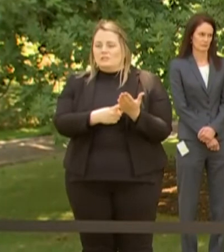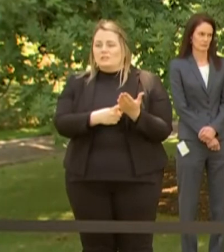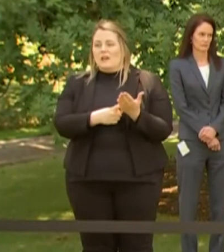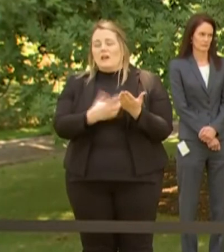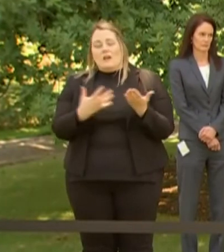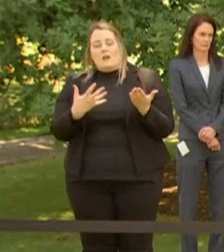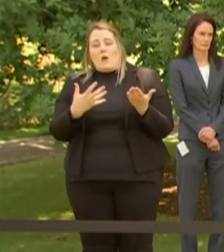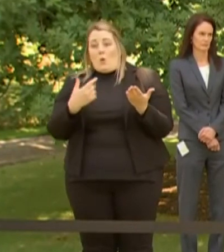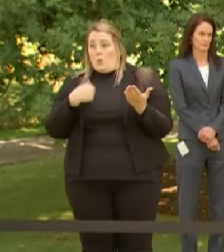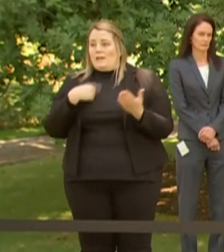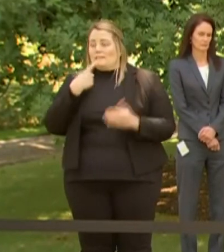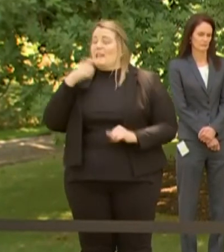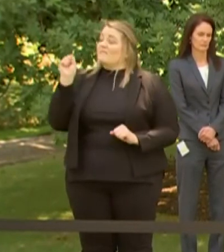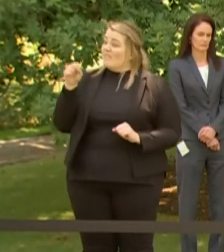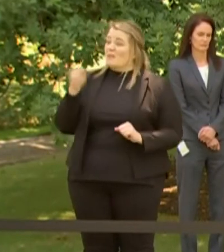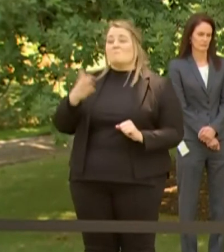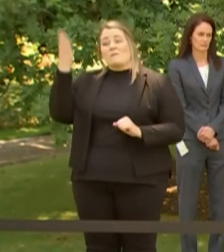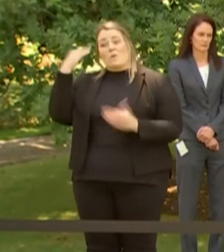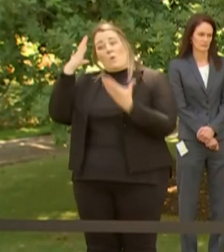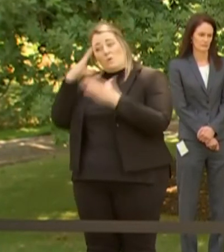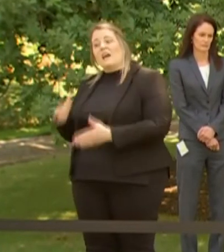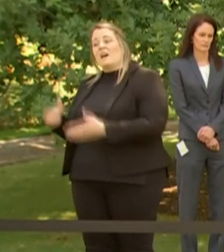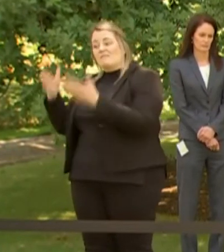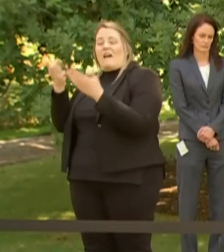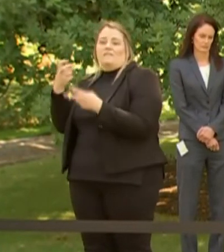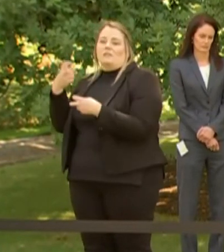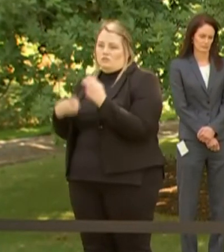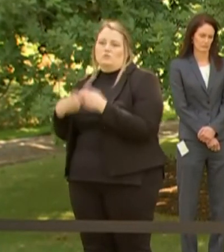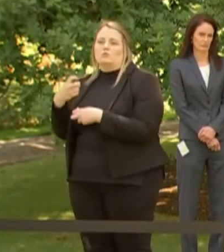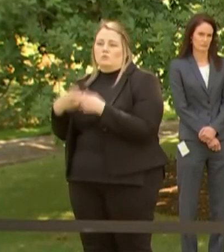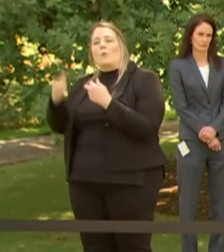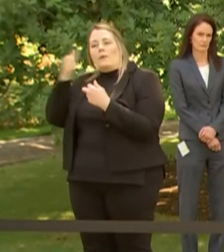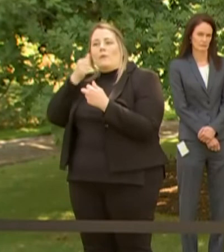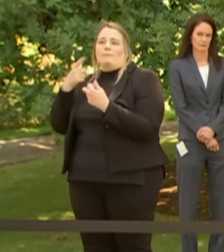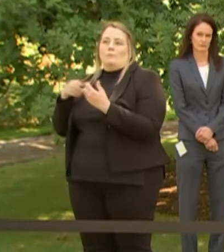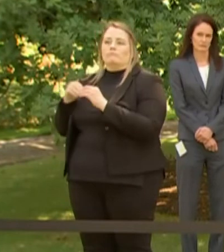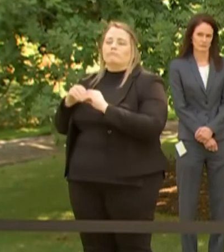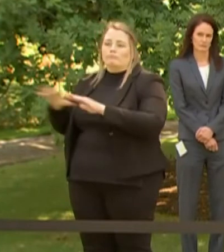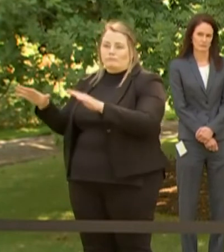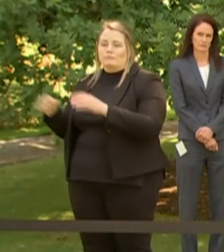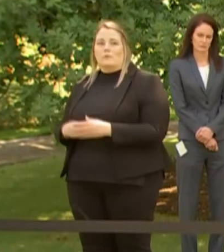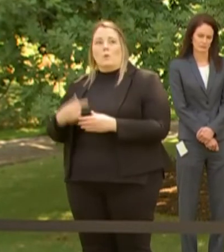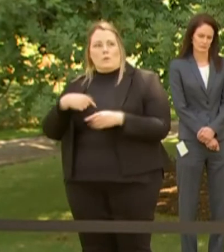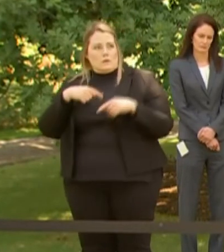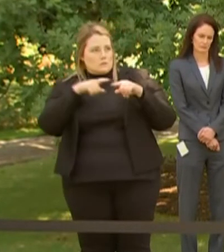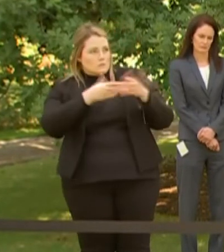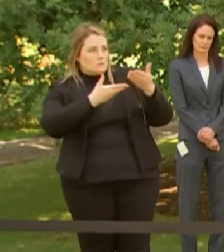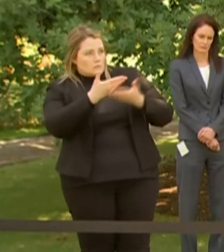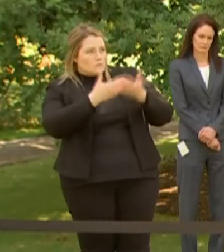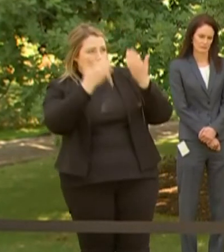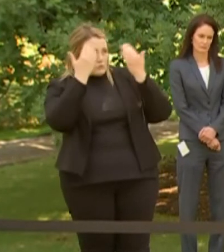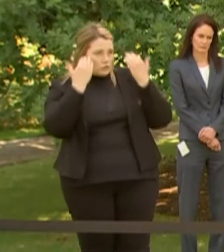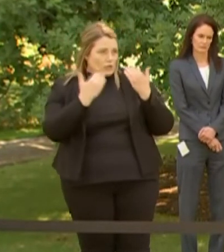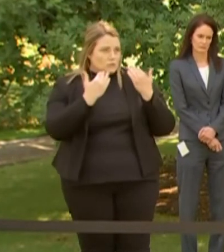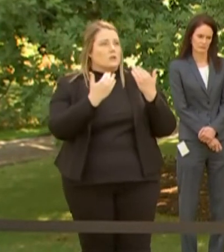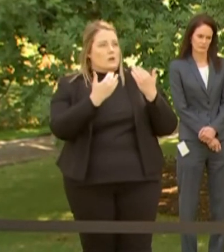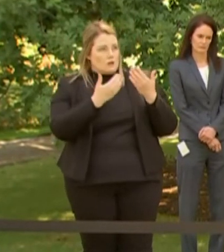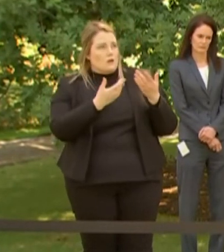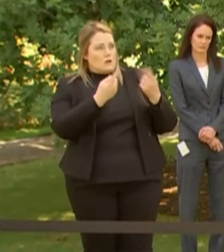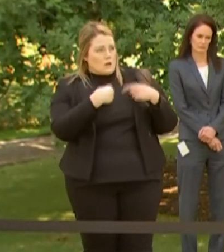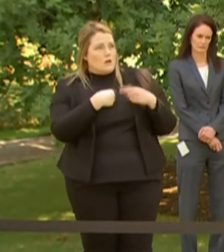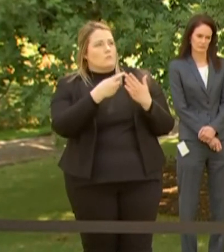We've taken on board both the Board of Inquiry, the experts. We've worked with Victoria Police. We've looked at what they've done in